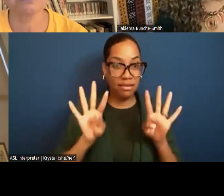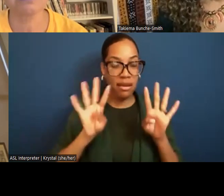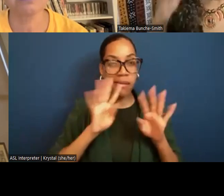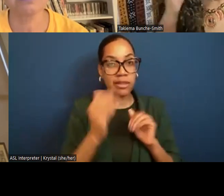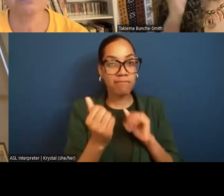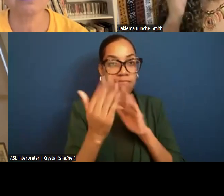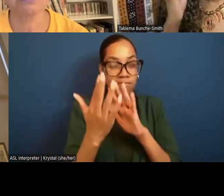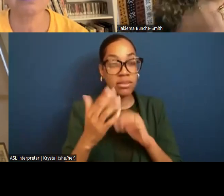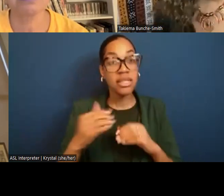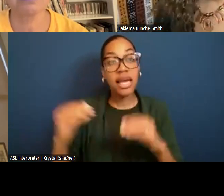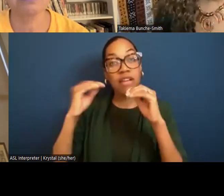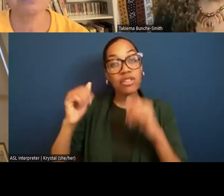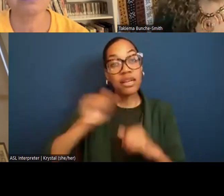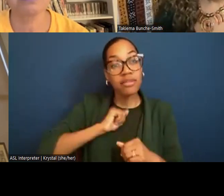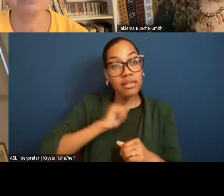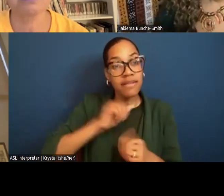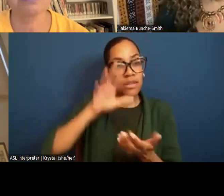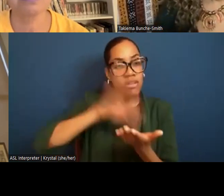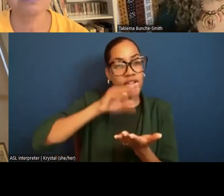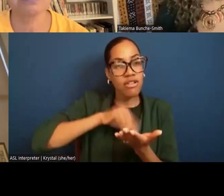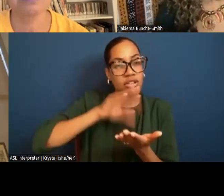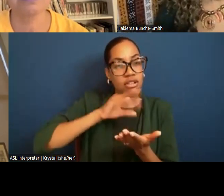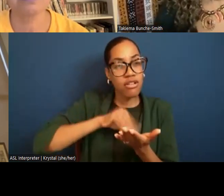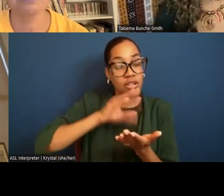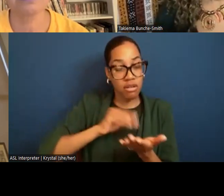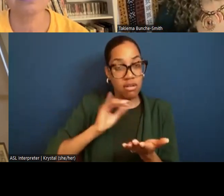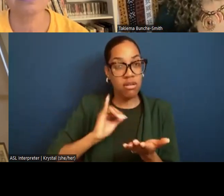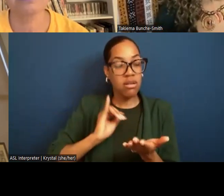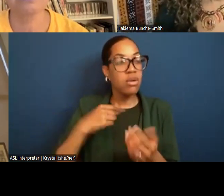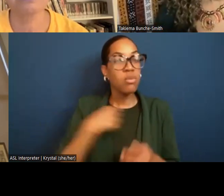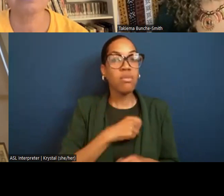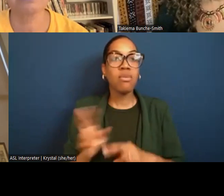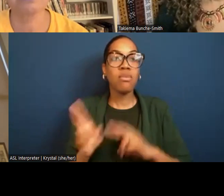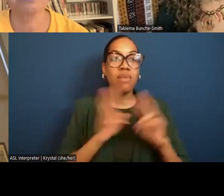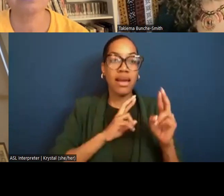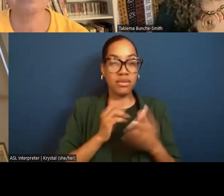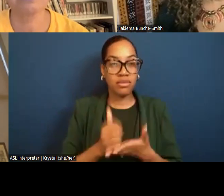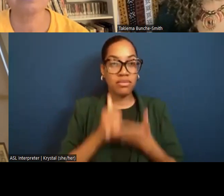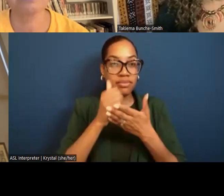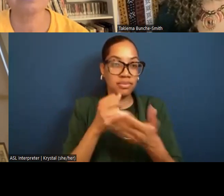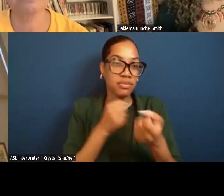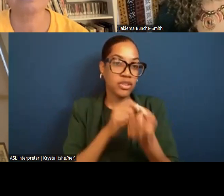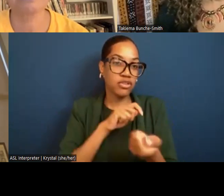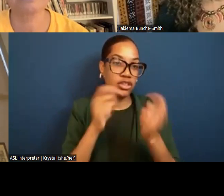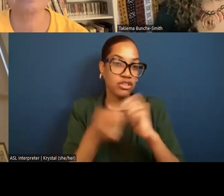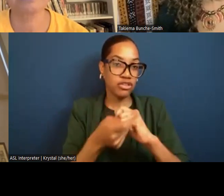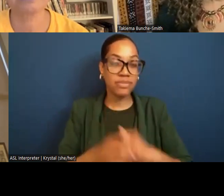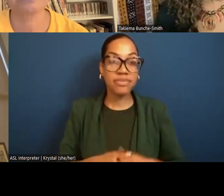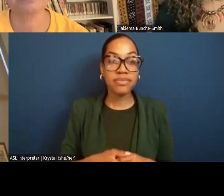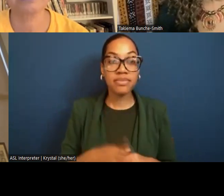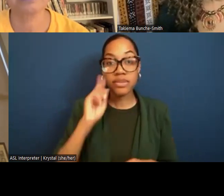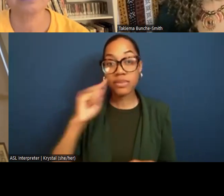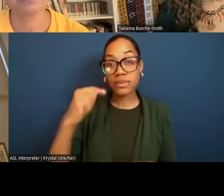ourselves consistently and thoroughly, and so that we're in the best position to be the most effective agents of change. I think for me, what I've learned in this